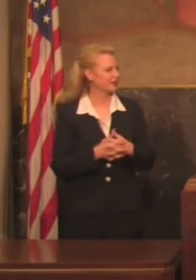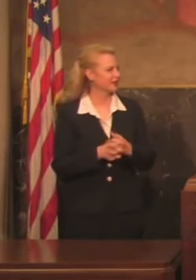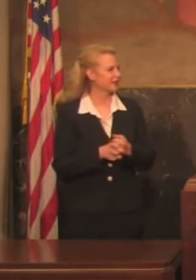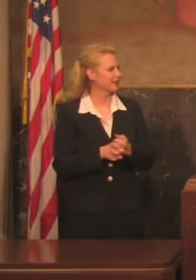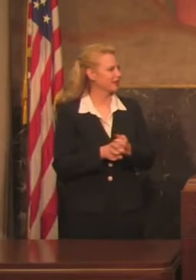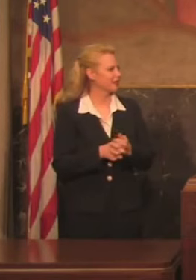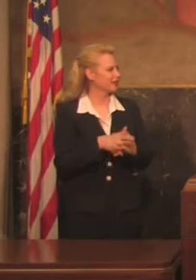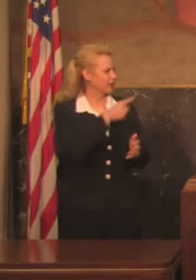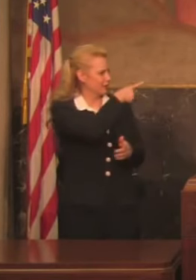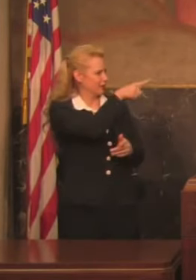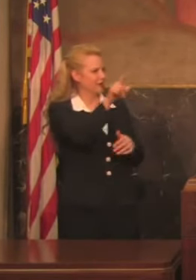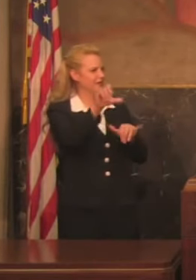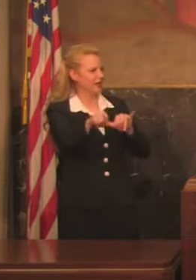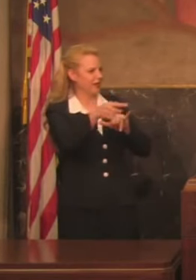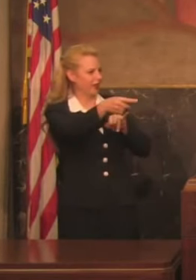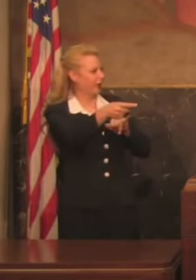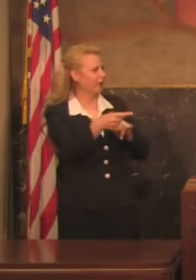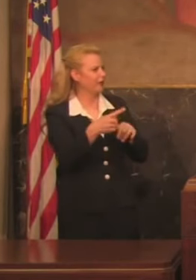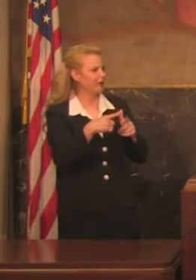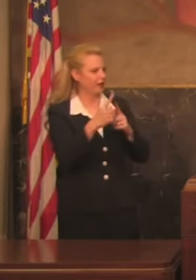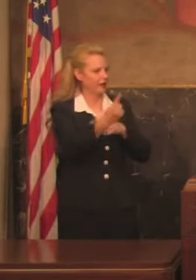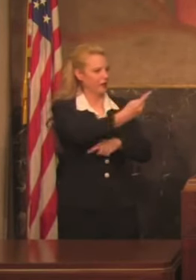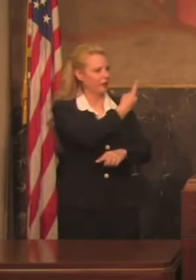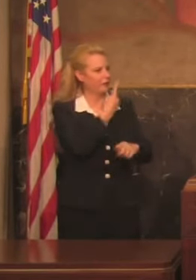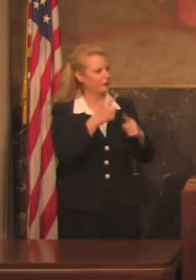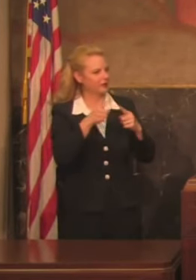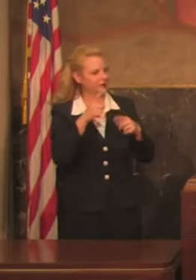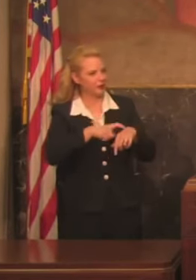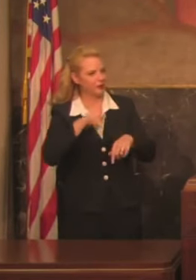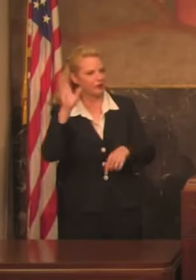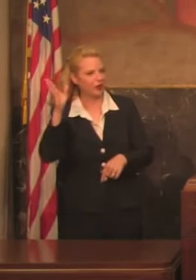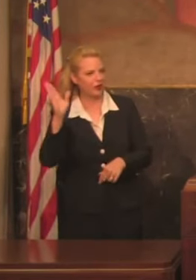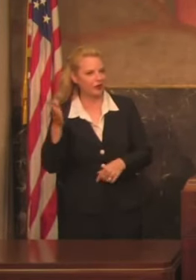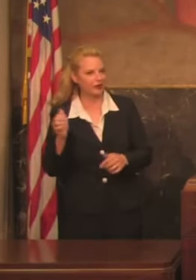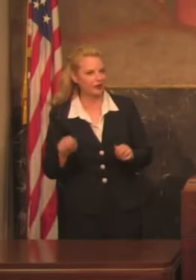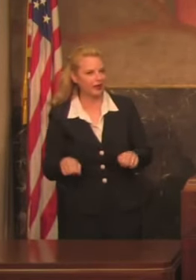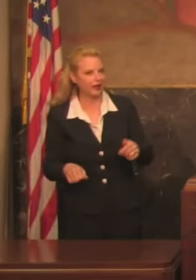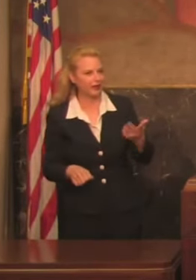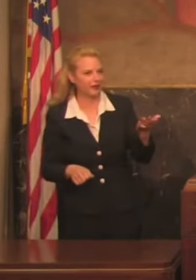You, you know, y'all can stay out there and then come up in just a minute if you want.